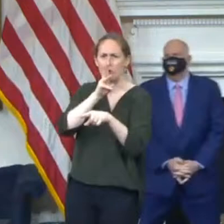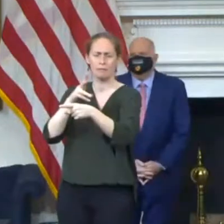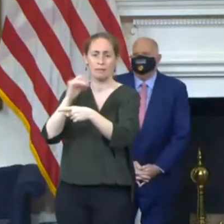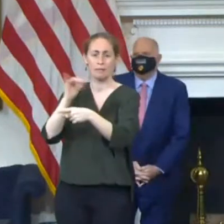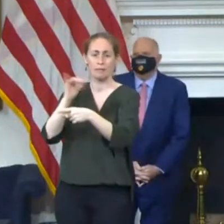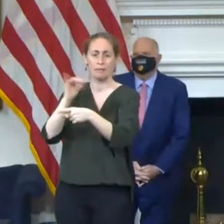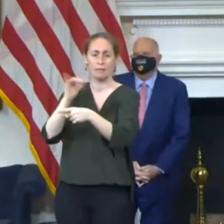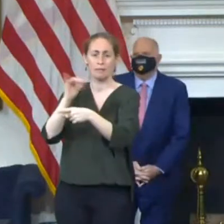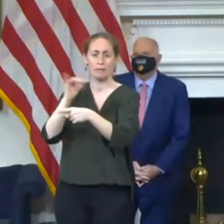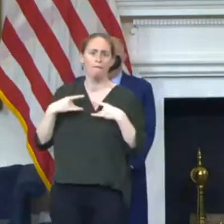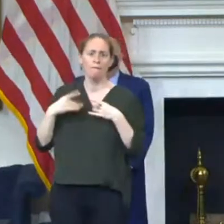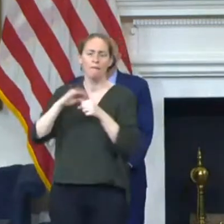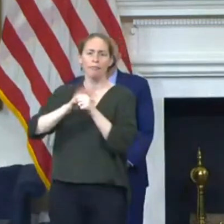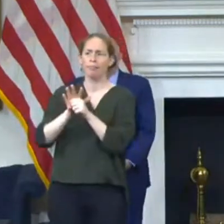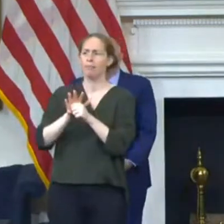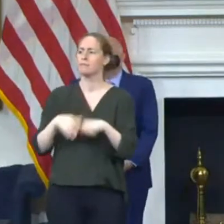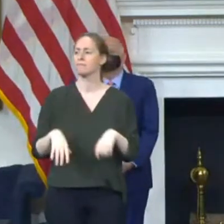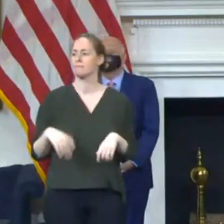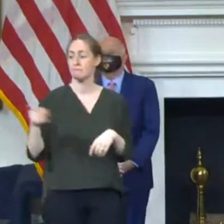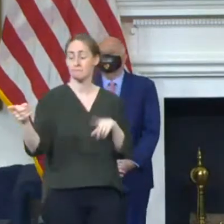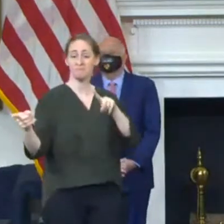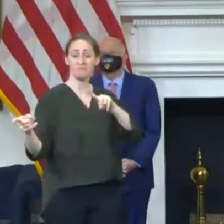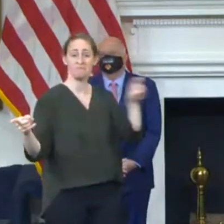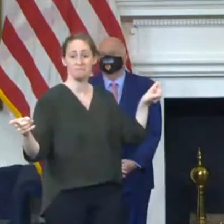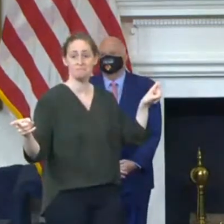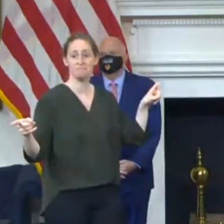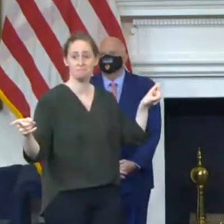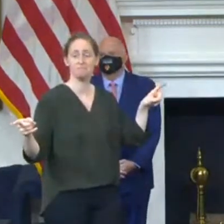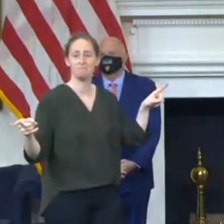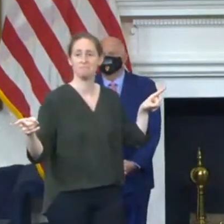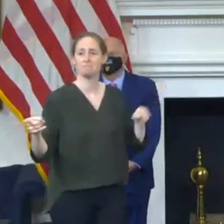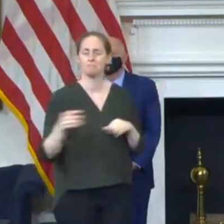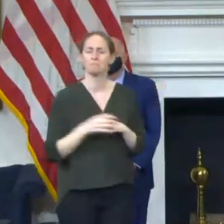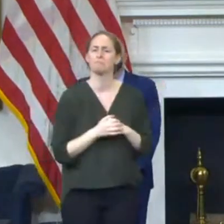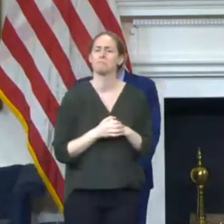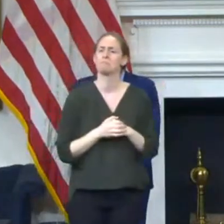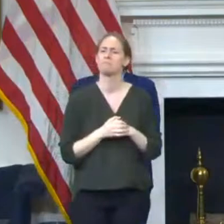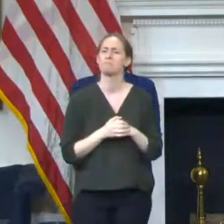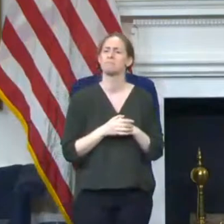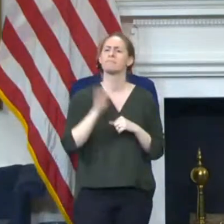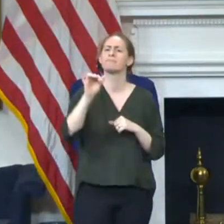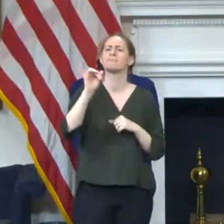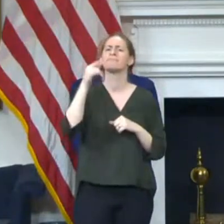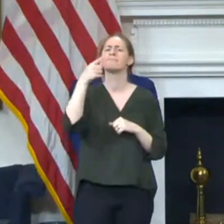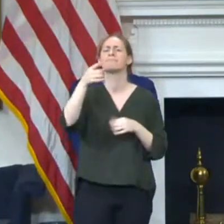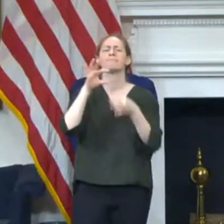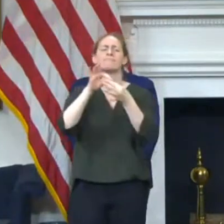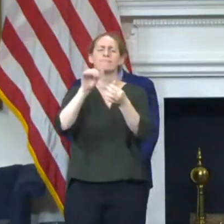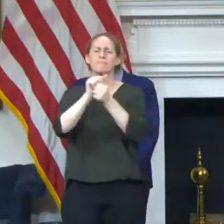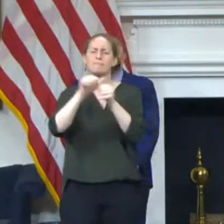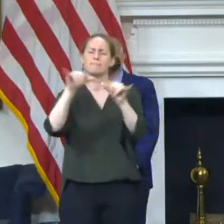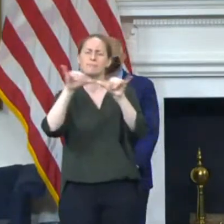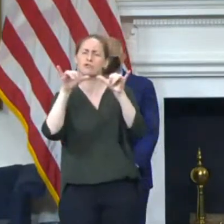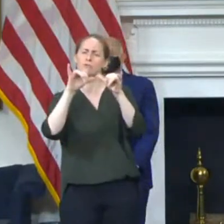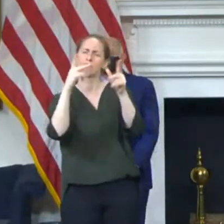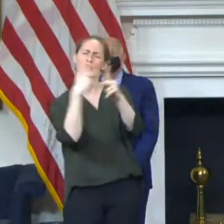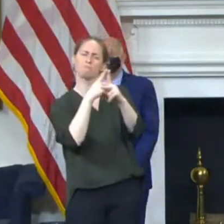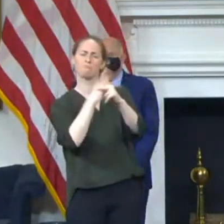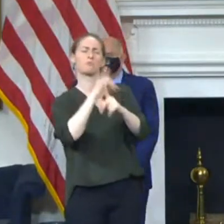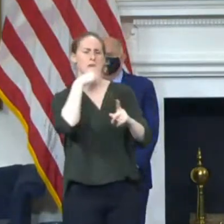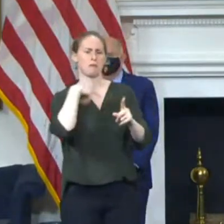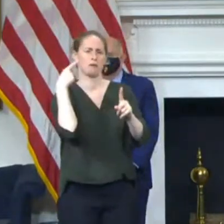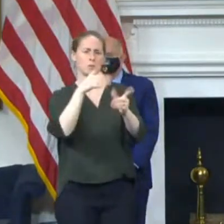Could I ask, is there a metric that you're looking at right now in regards to schools, and I know the superintendent's not with us